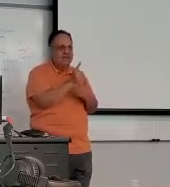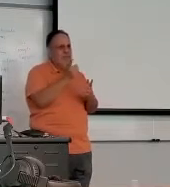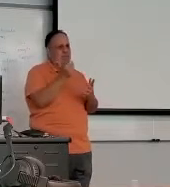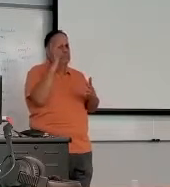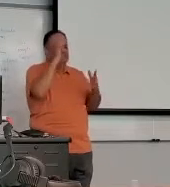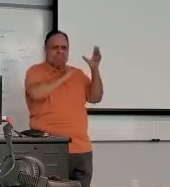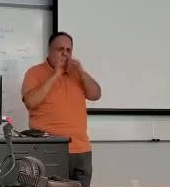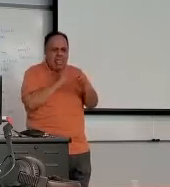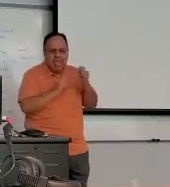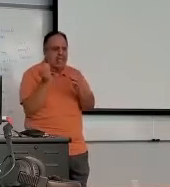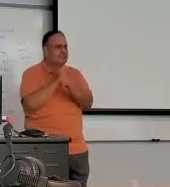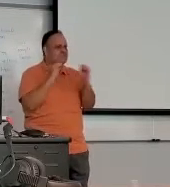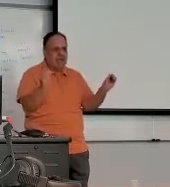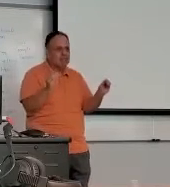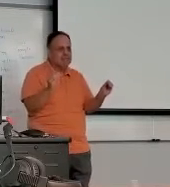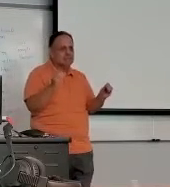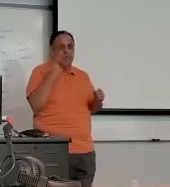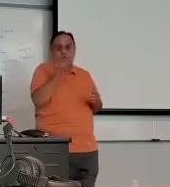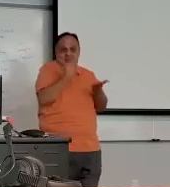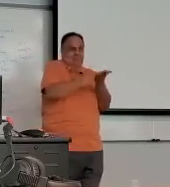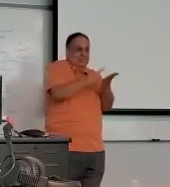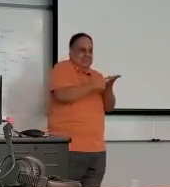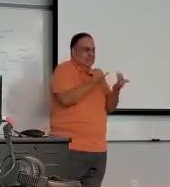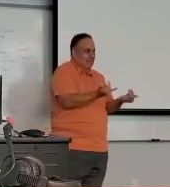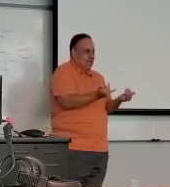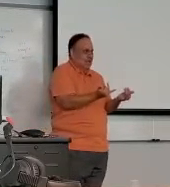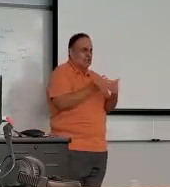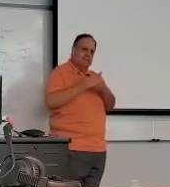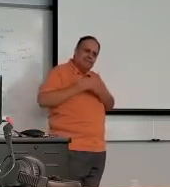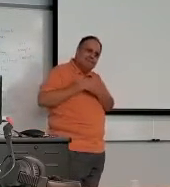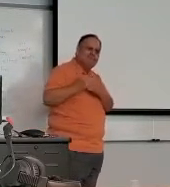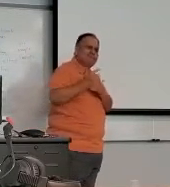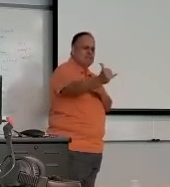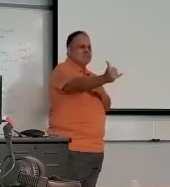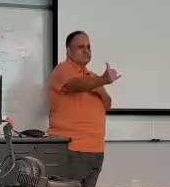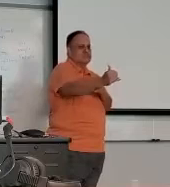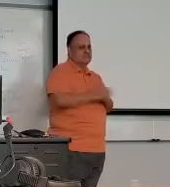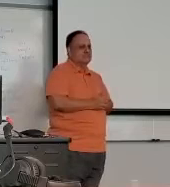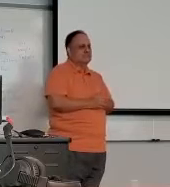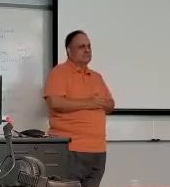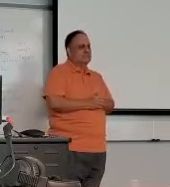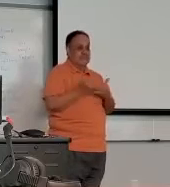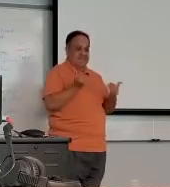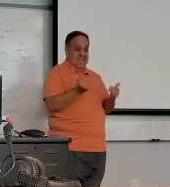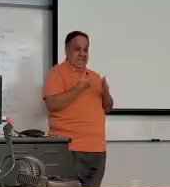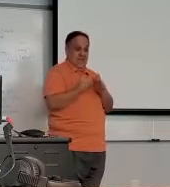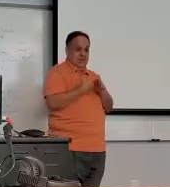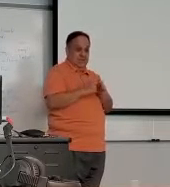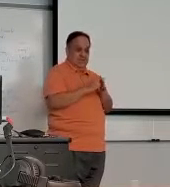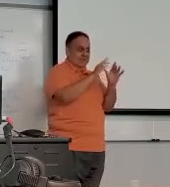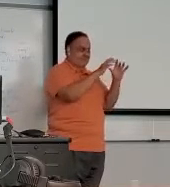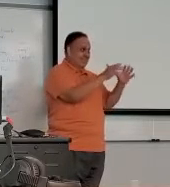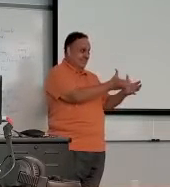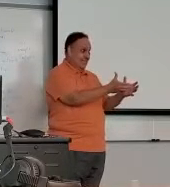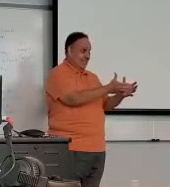anything other than what we just talked about. And we're going to go from there. Now here in the beginning of the class, we're going to review some concepts that you typically